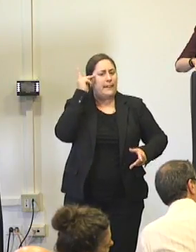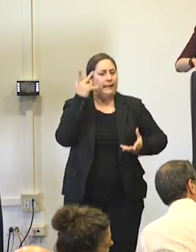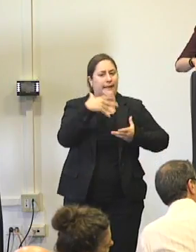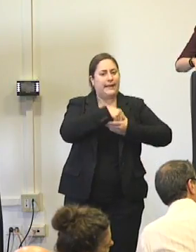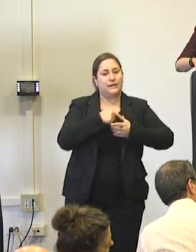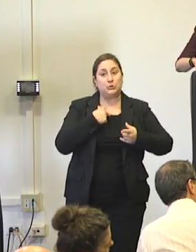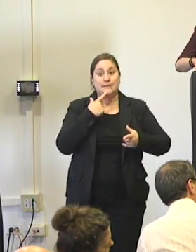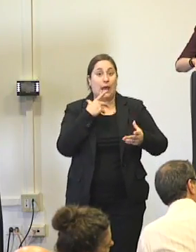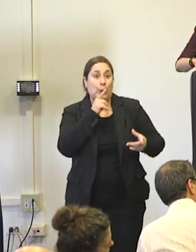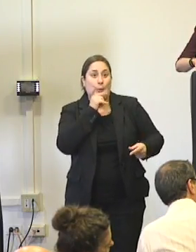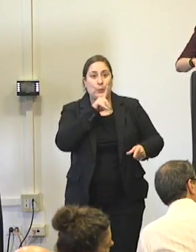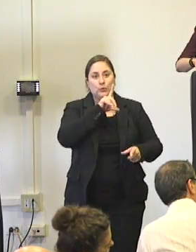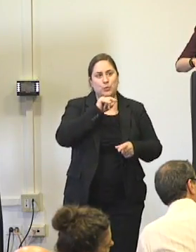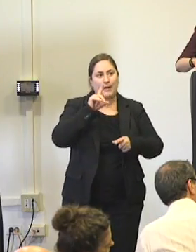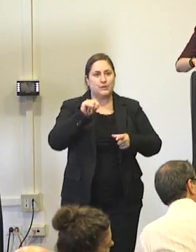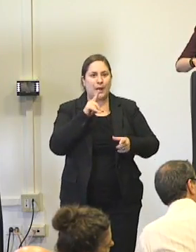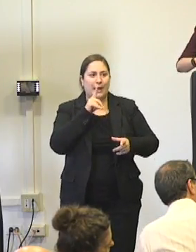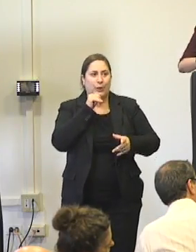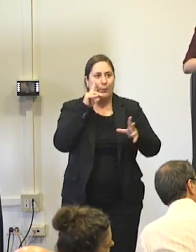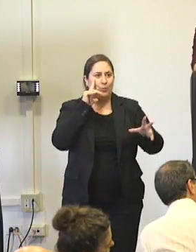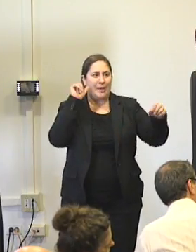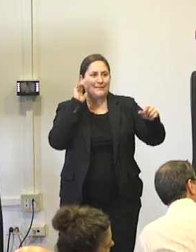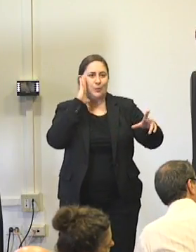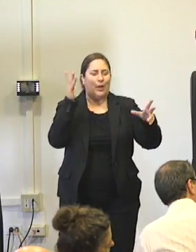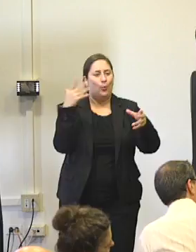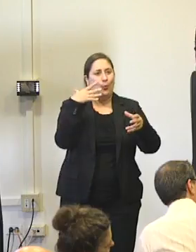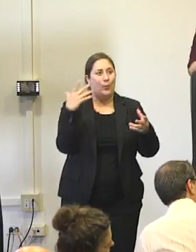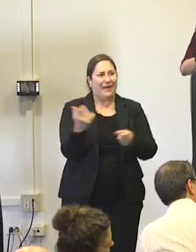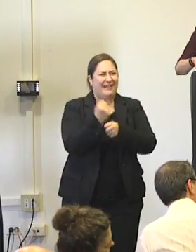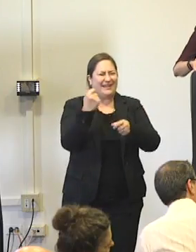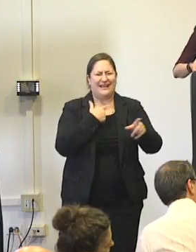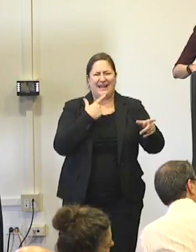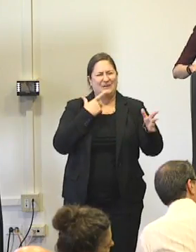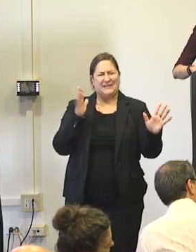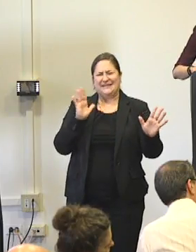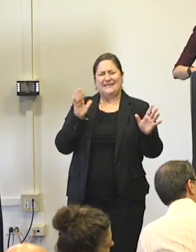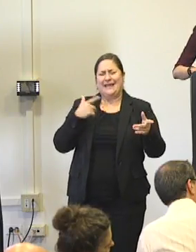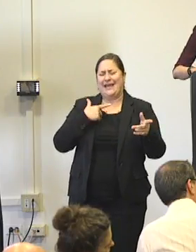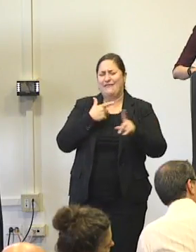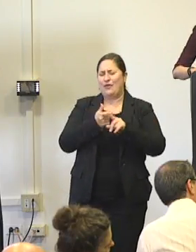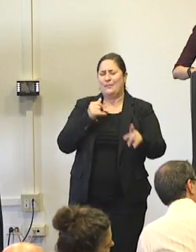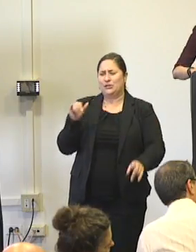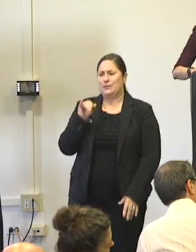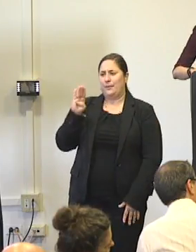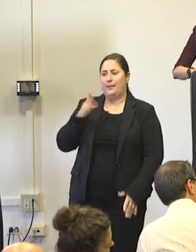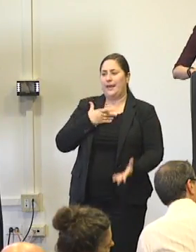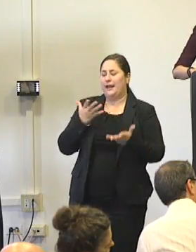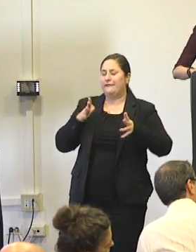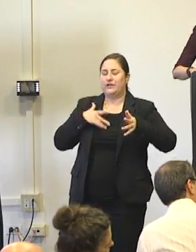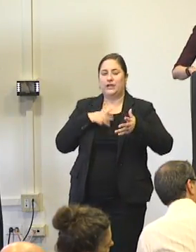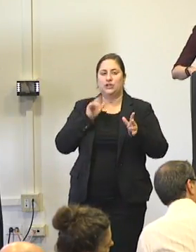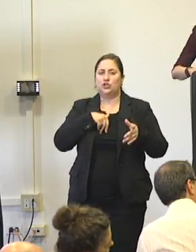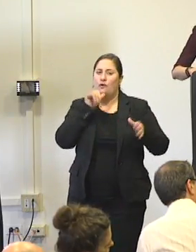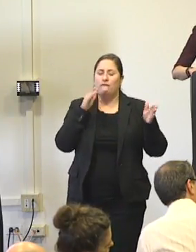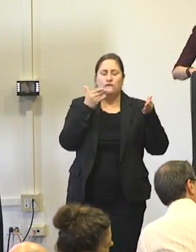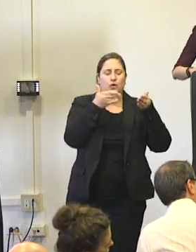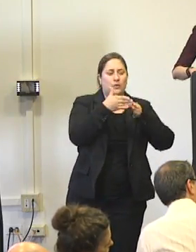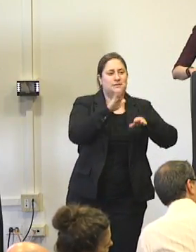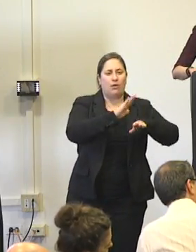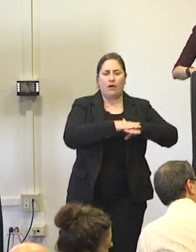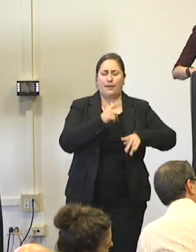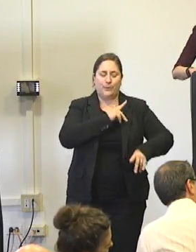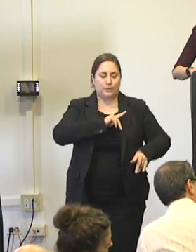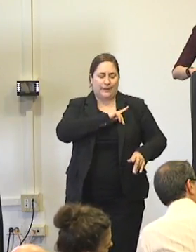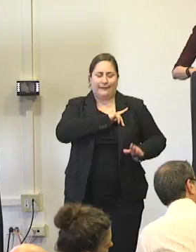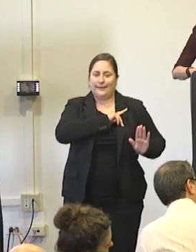so who's it going to be in 2020? You know, as if that's the issue. And the one thing I would take from Buchanan is stop focusing on the personalities. I'm sick